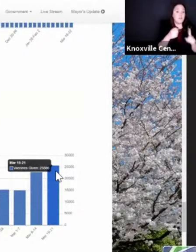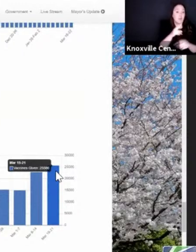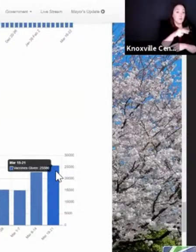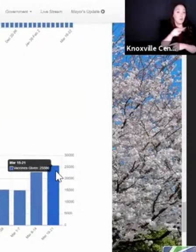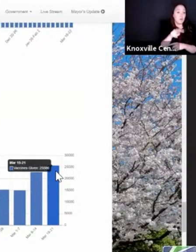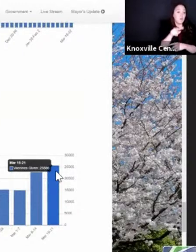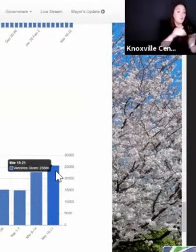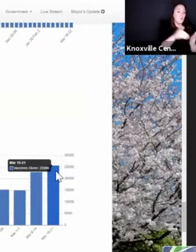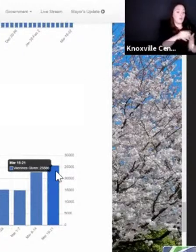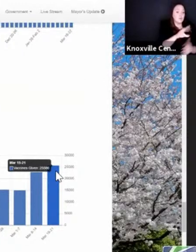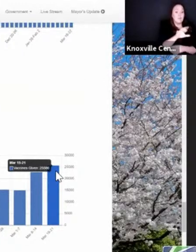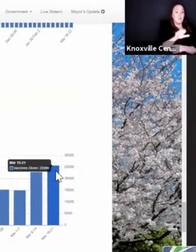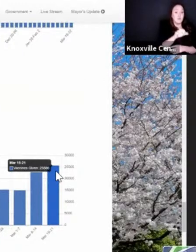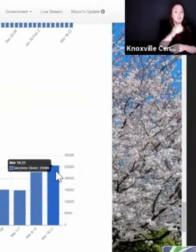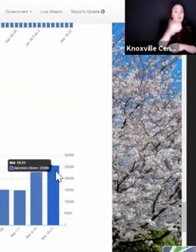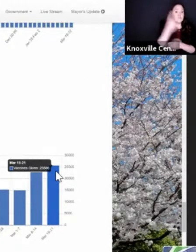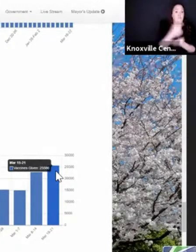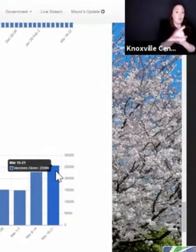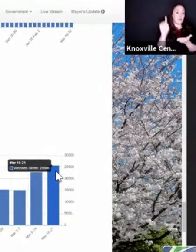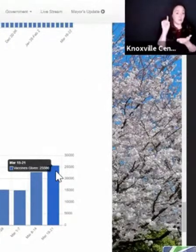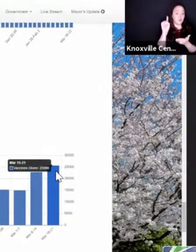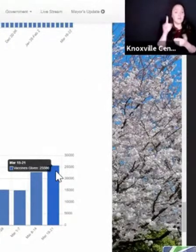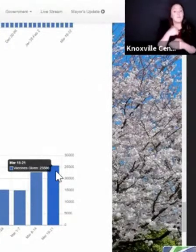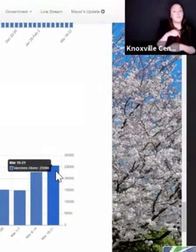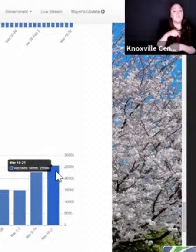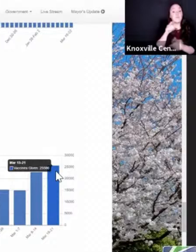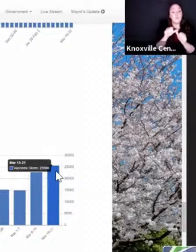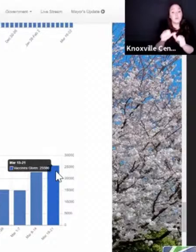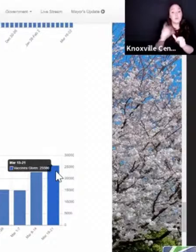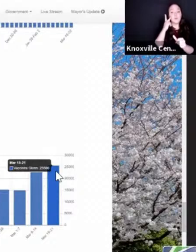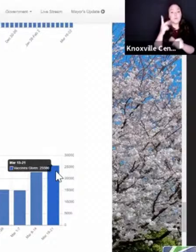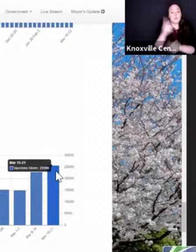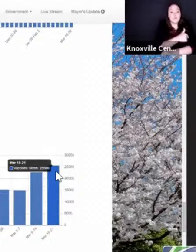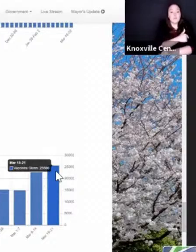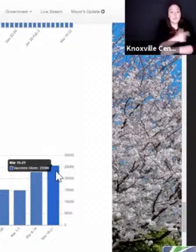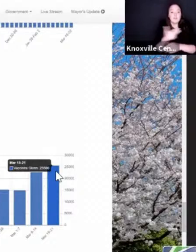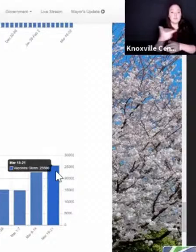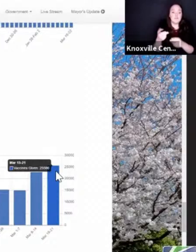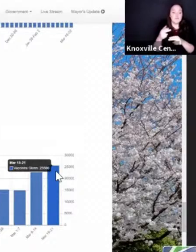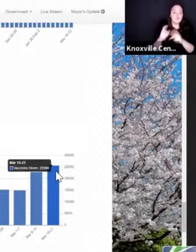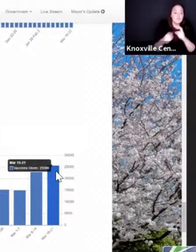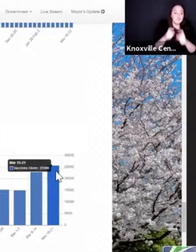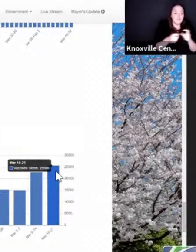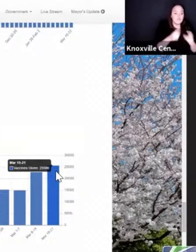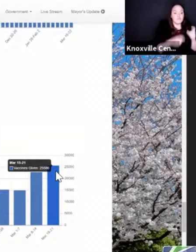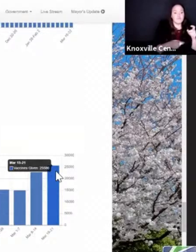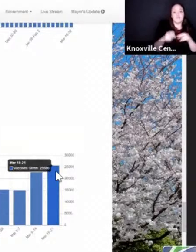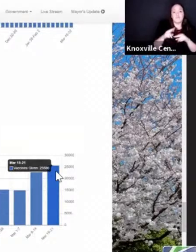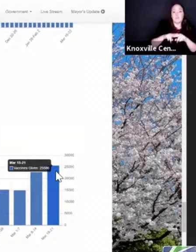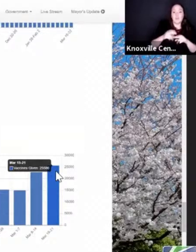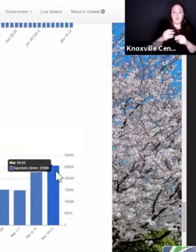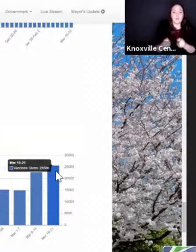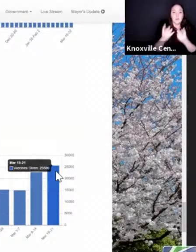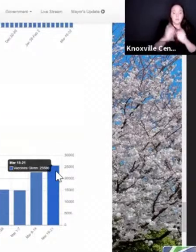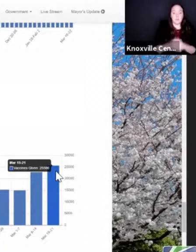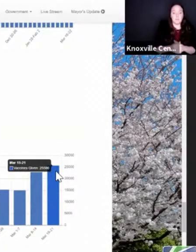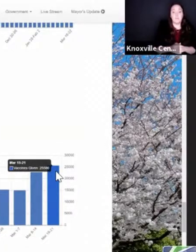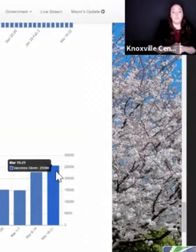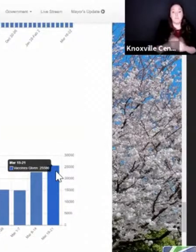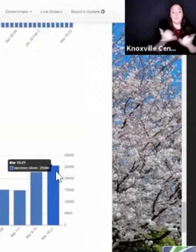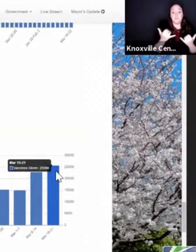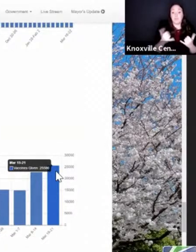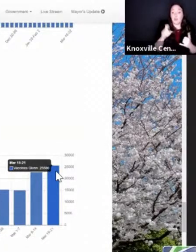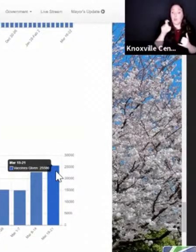the week prior. We continue to see an increase in the total number of vaccines administered every week. Now, we